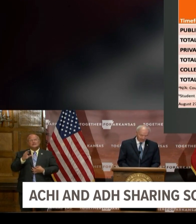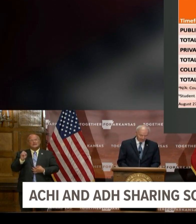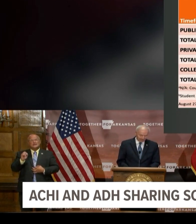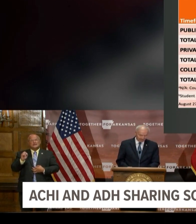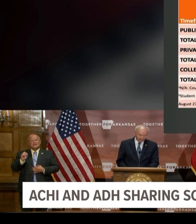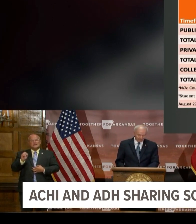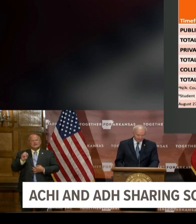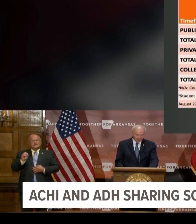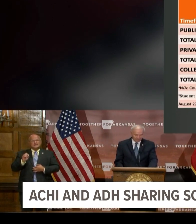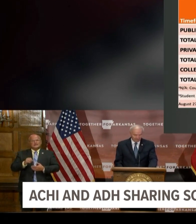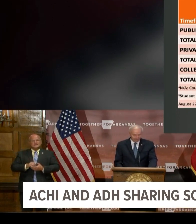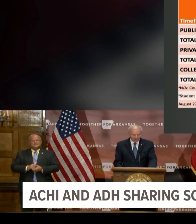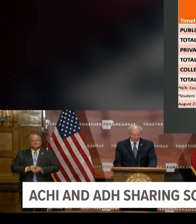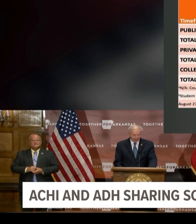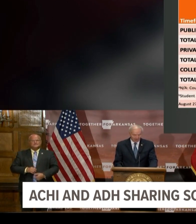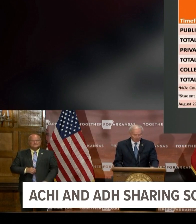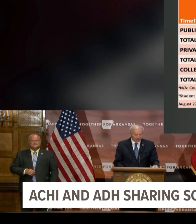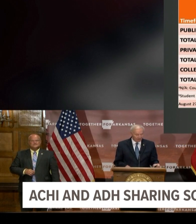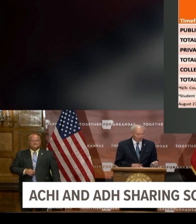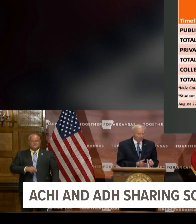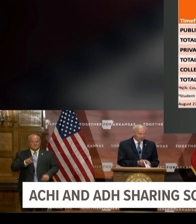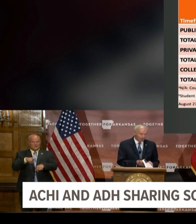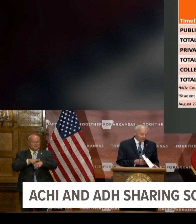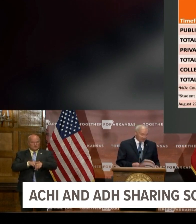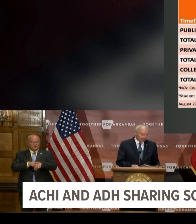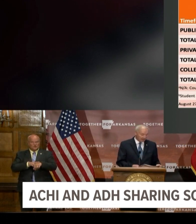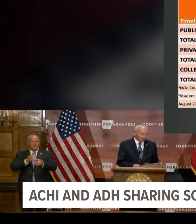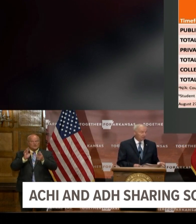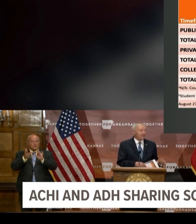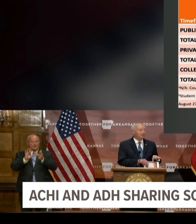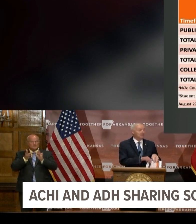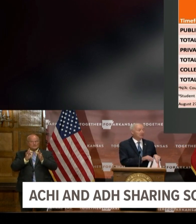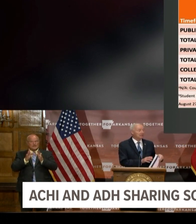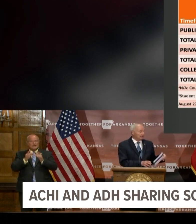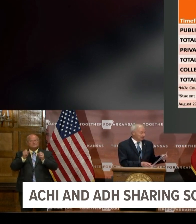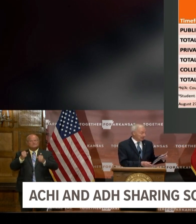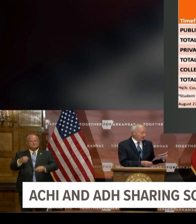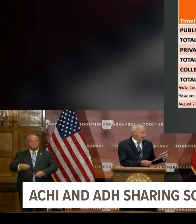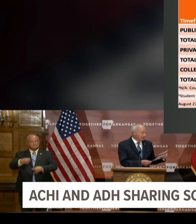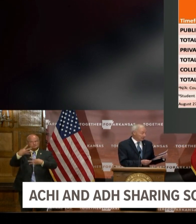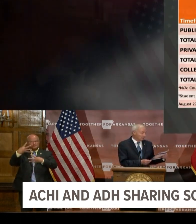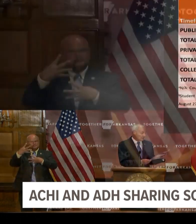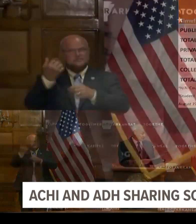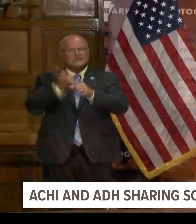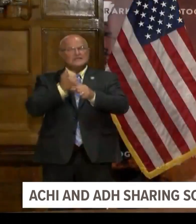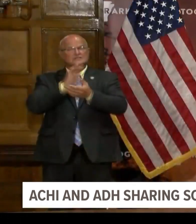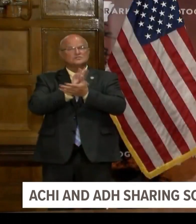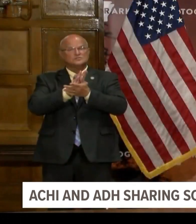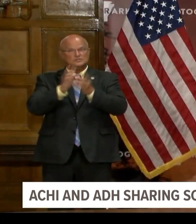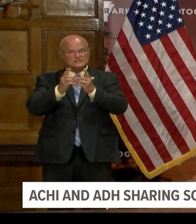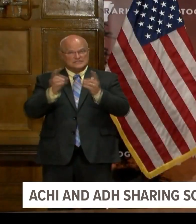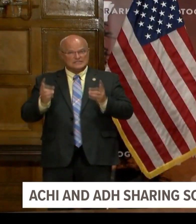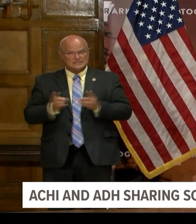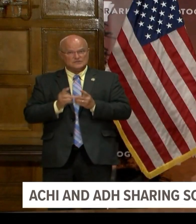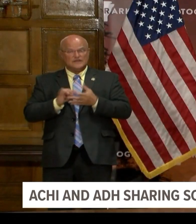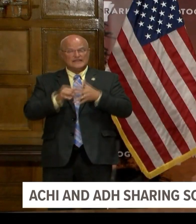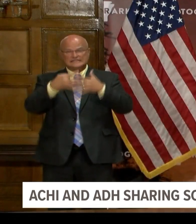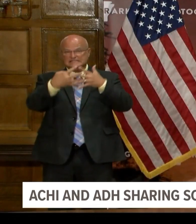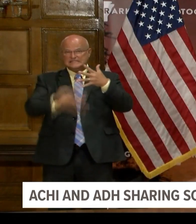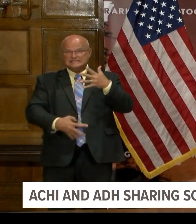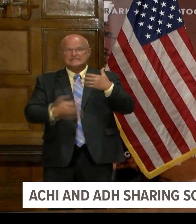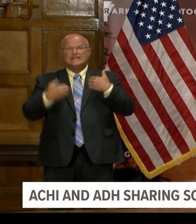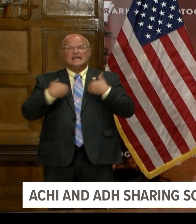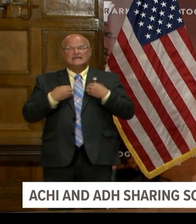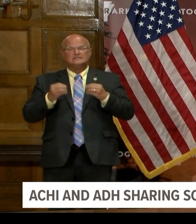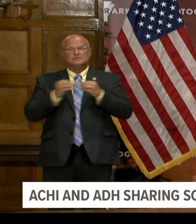of course, if you go to the website, you'll be able to see each school district that would be listed that has